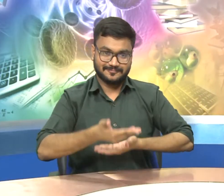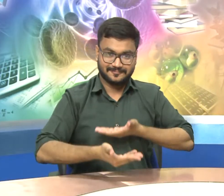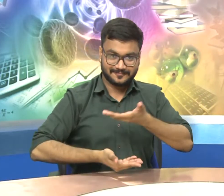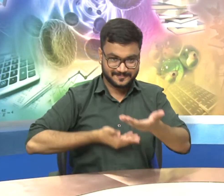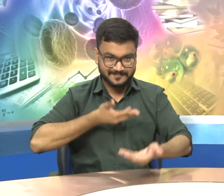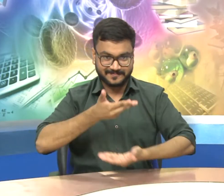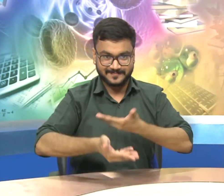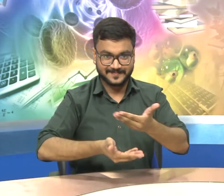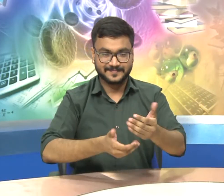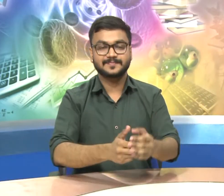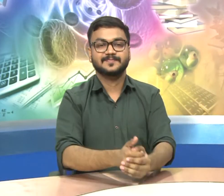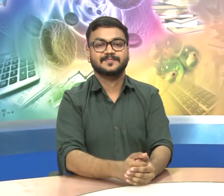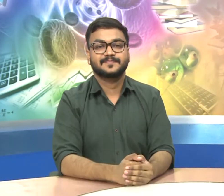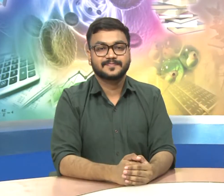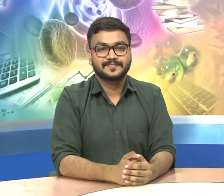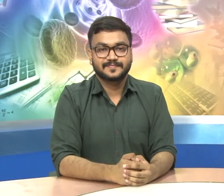Welcome back to our classes.